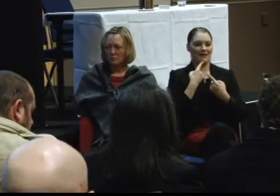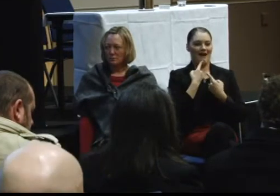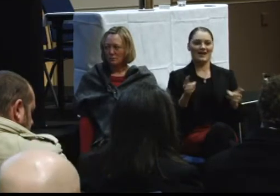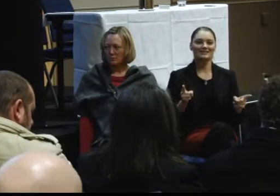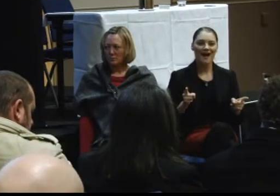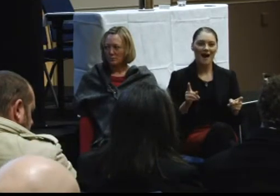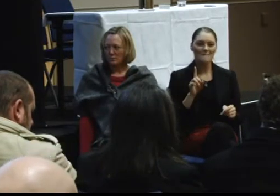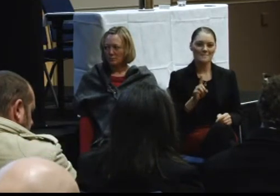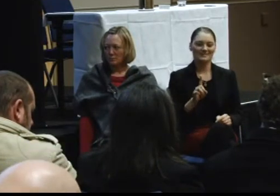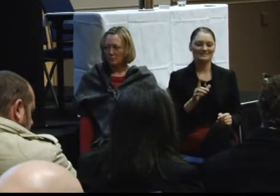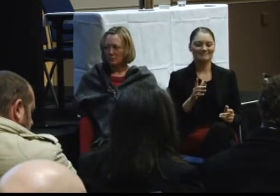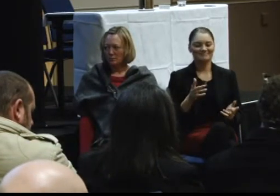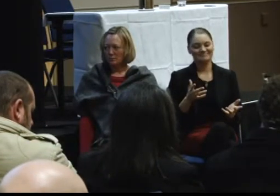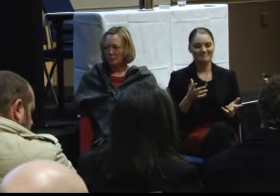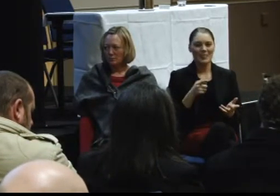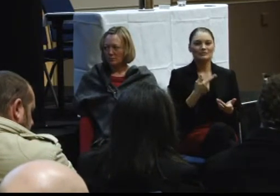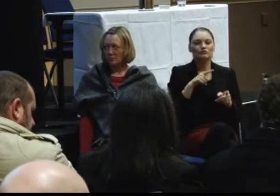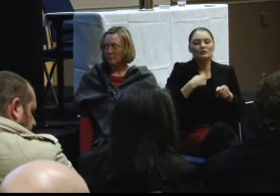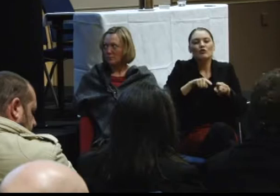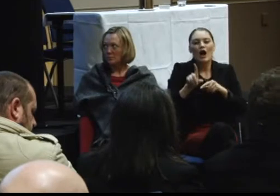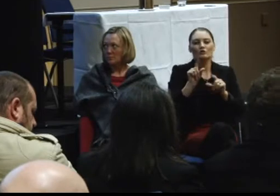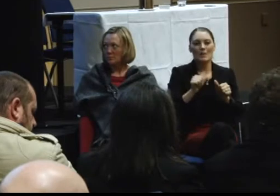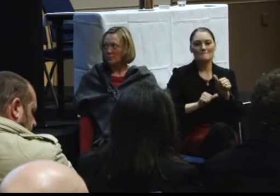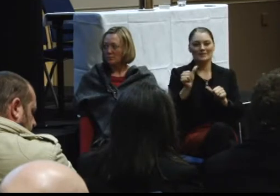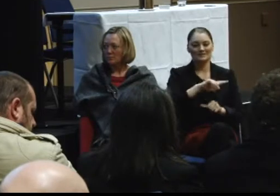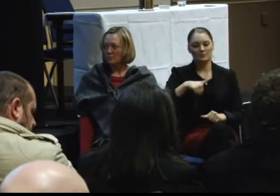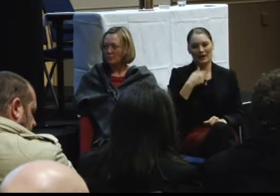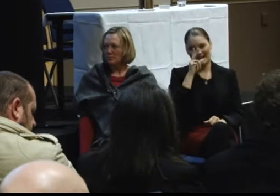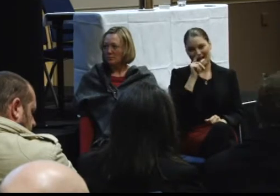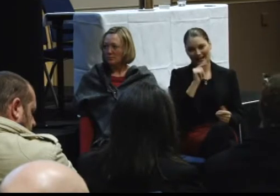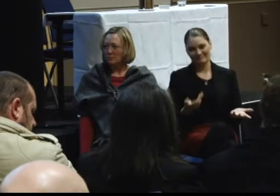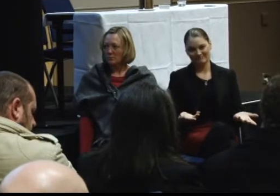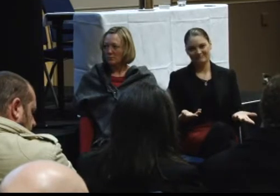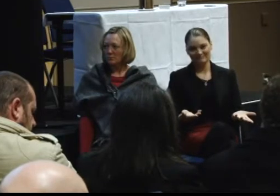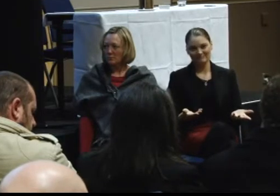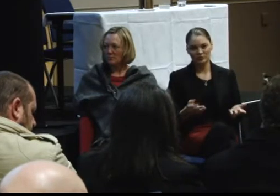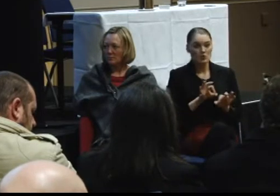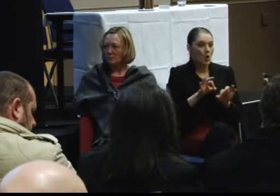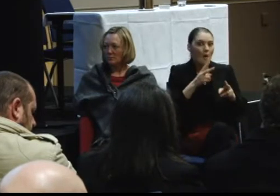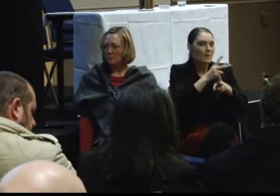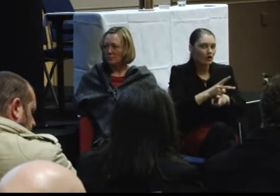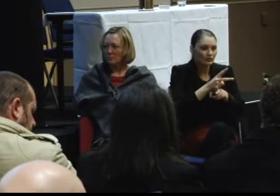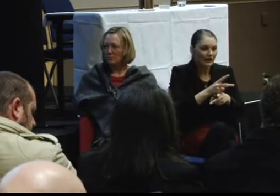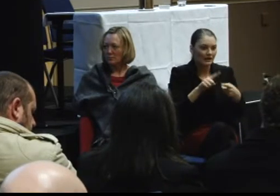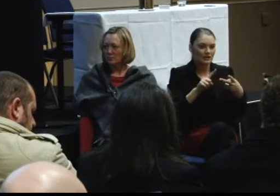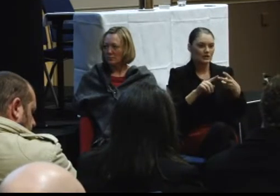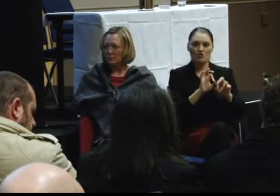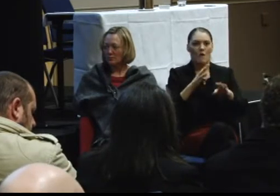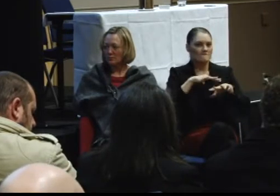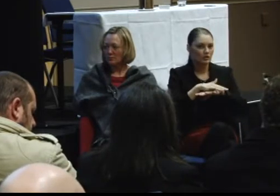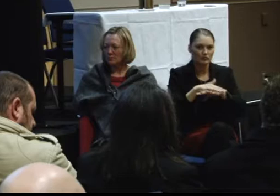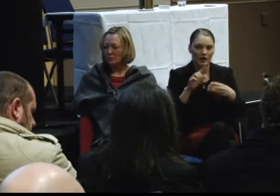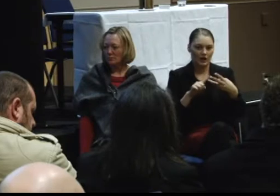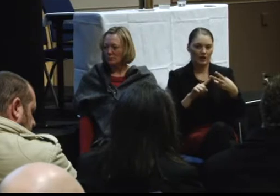but it's a matter of, you know, doing the best we can. So no monitoring, no filtering,